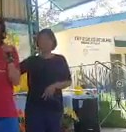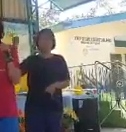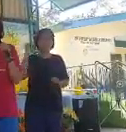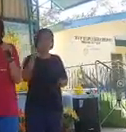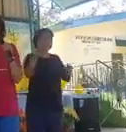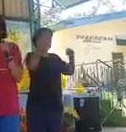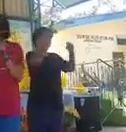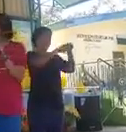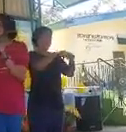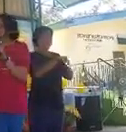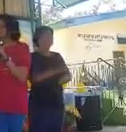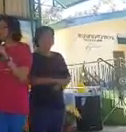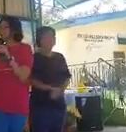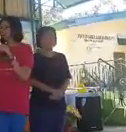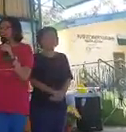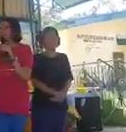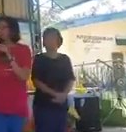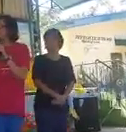Okay?